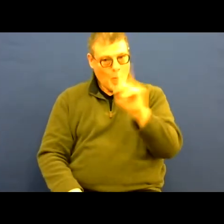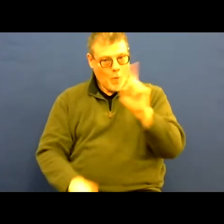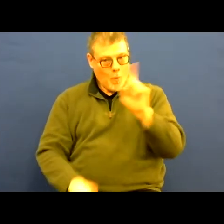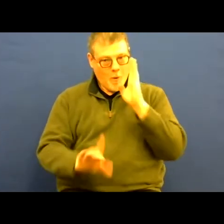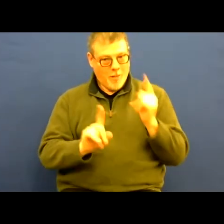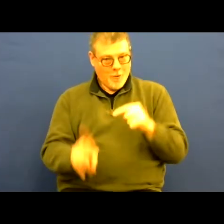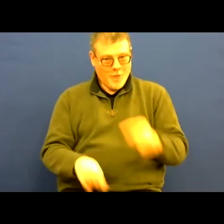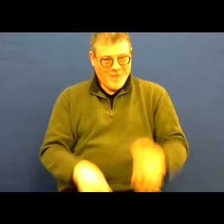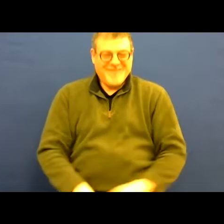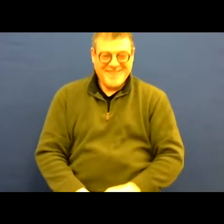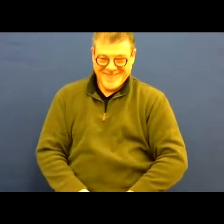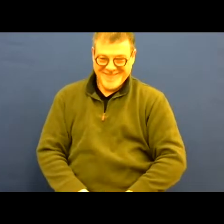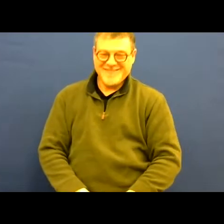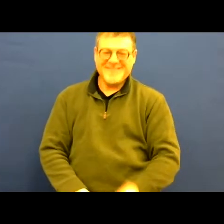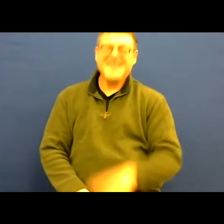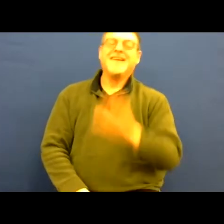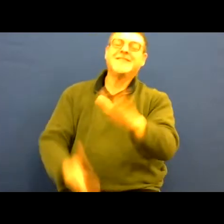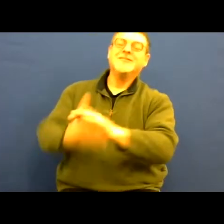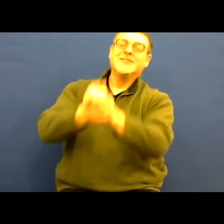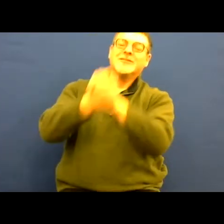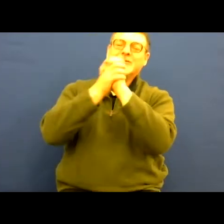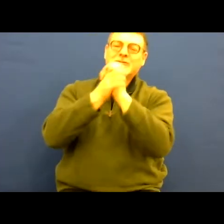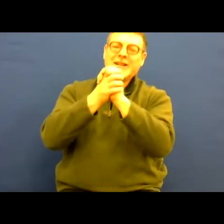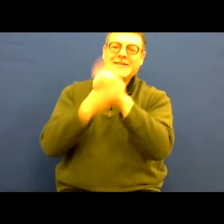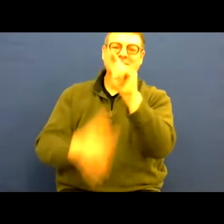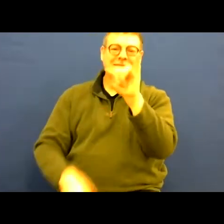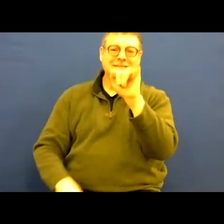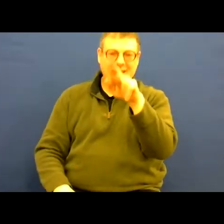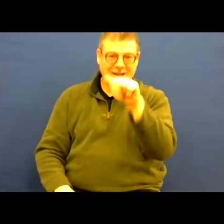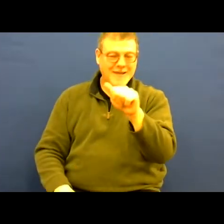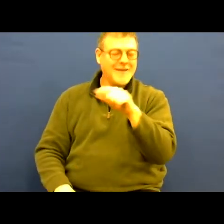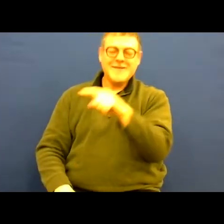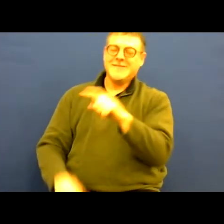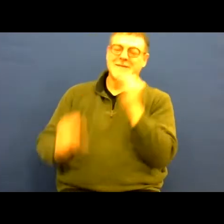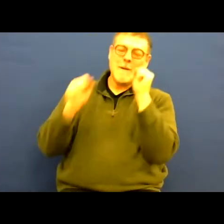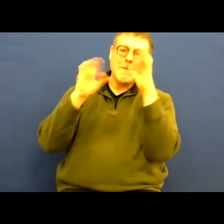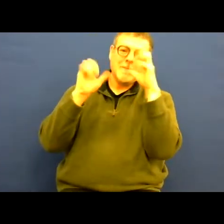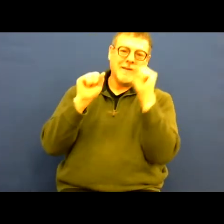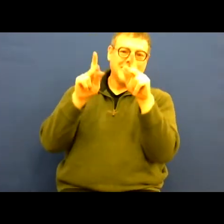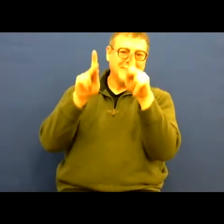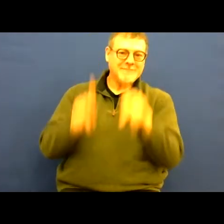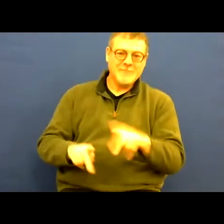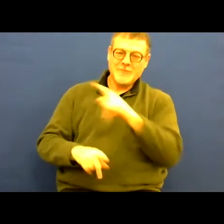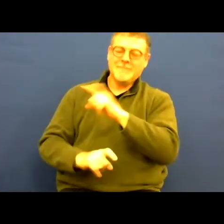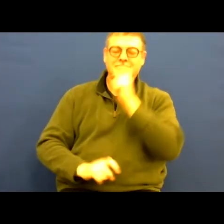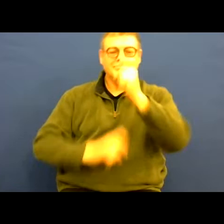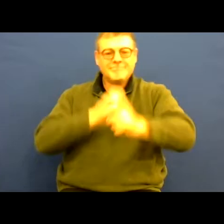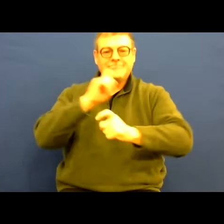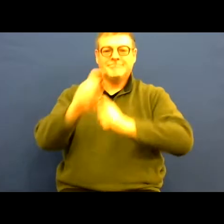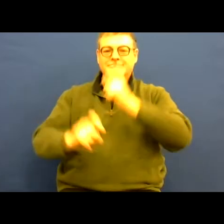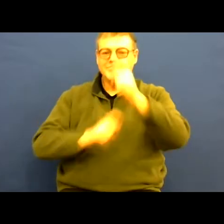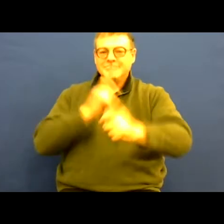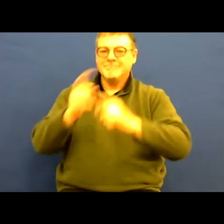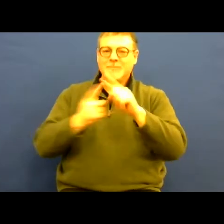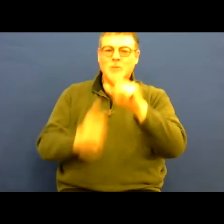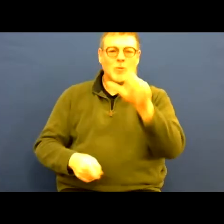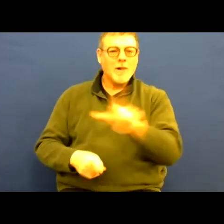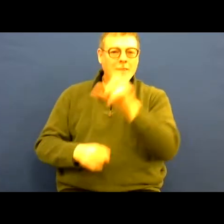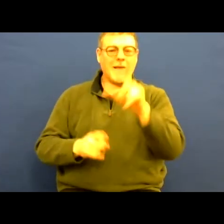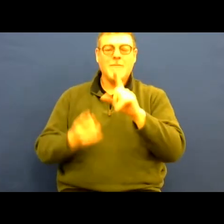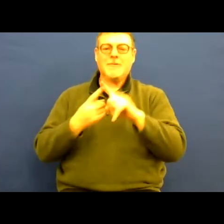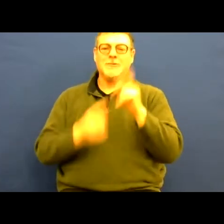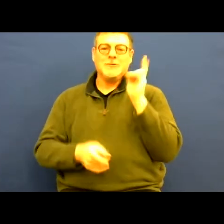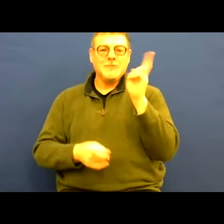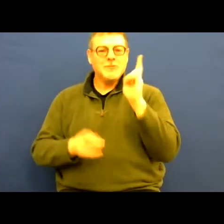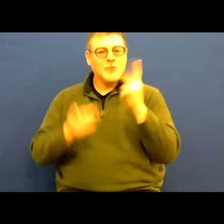is. So congratulations, Tina. Tina's just amazing. She gives so much to this community, to the library, to the historical